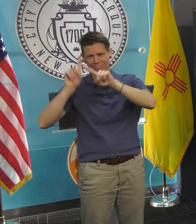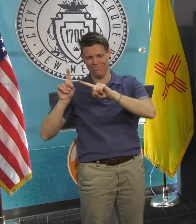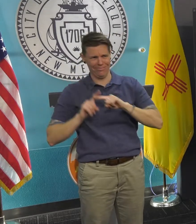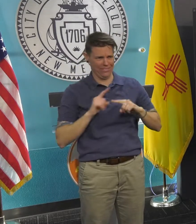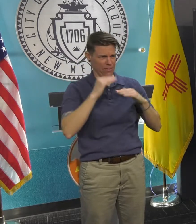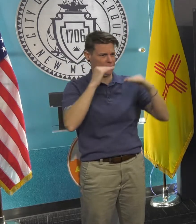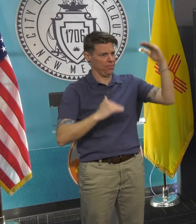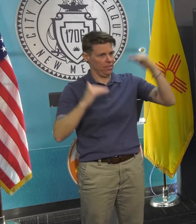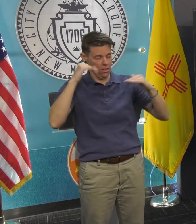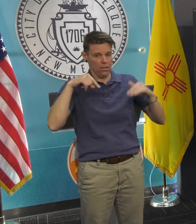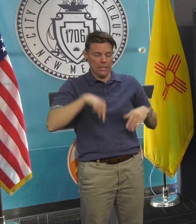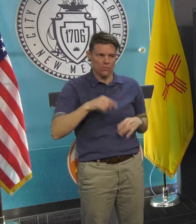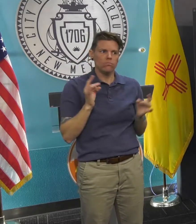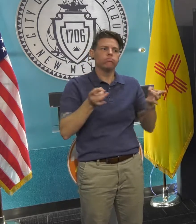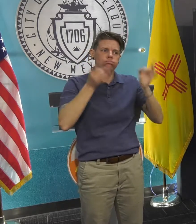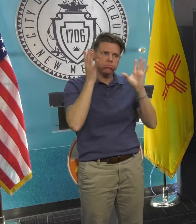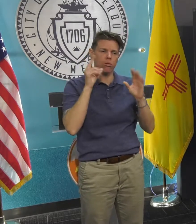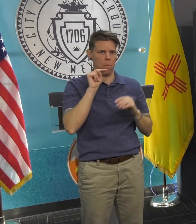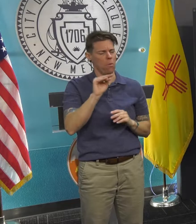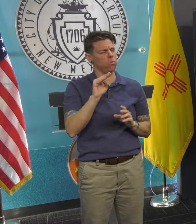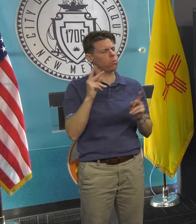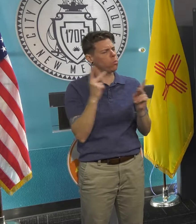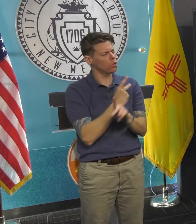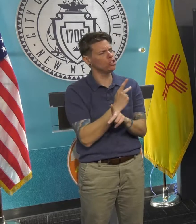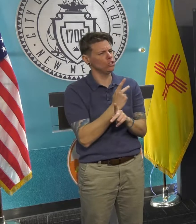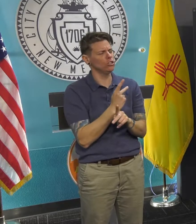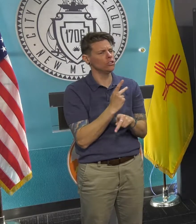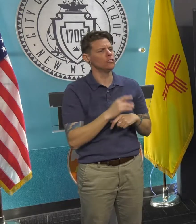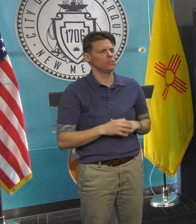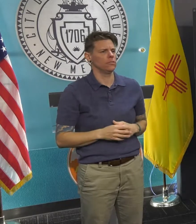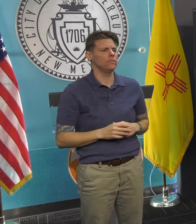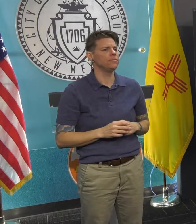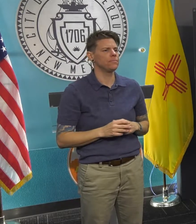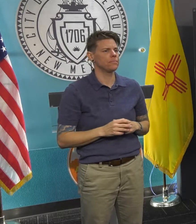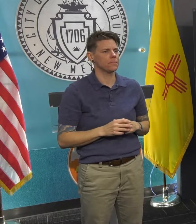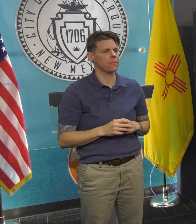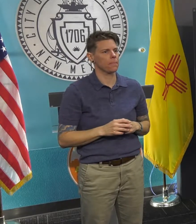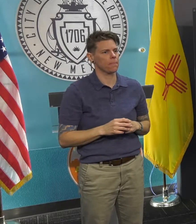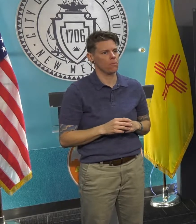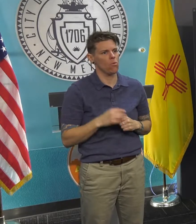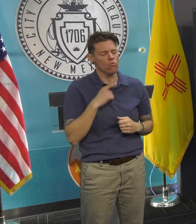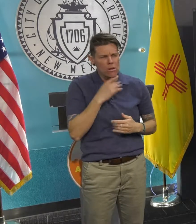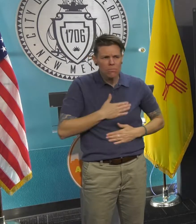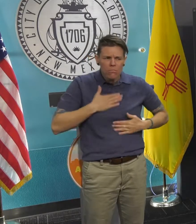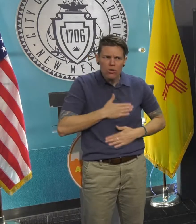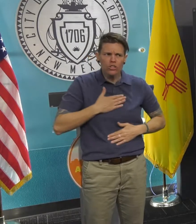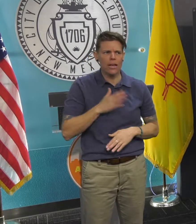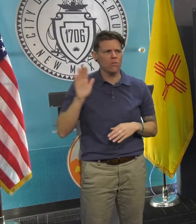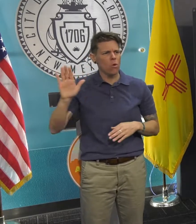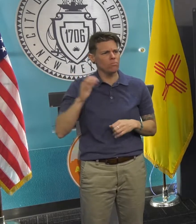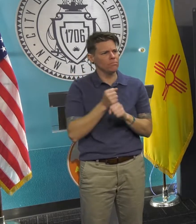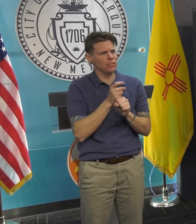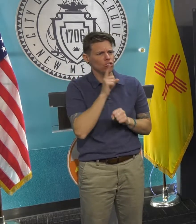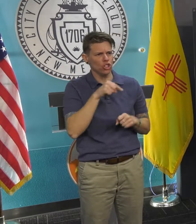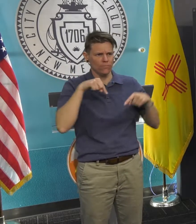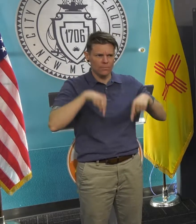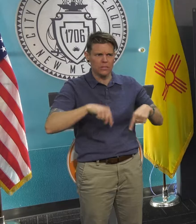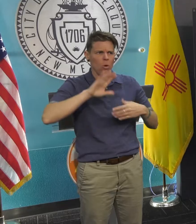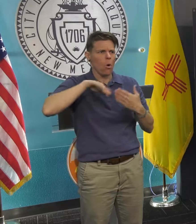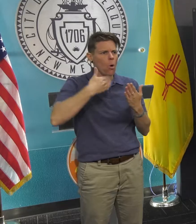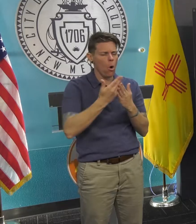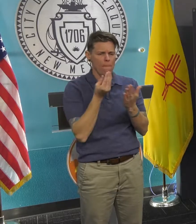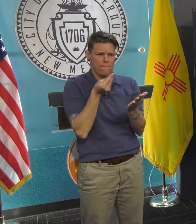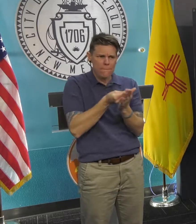the disparities that already exist. So we appreciate everything that you and your tremendous staff